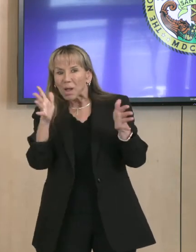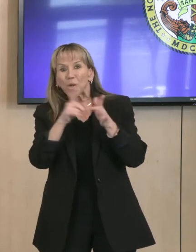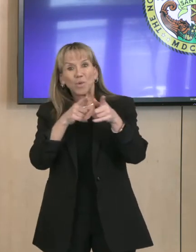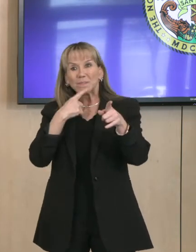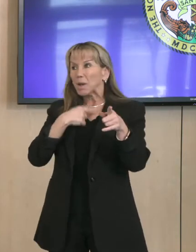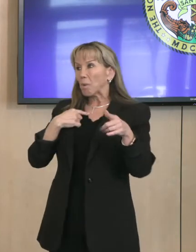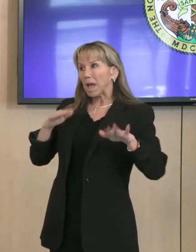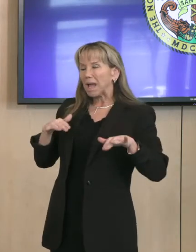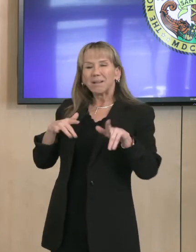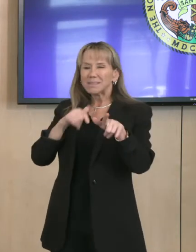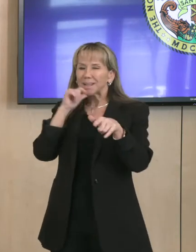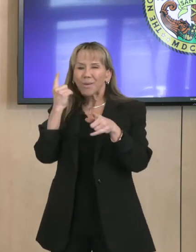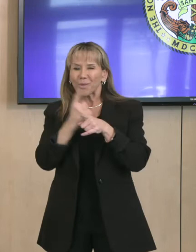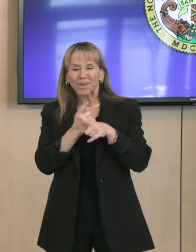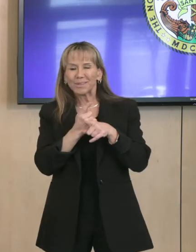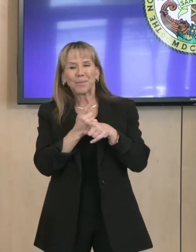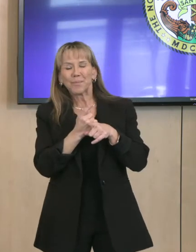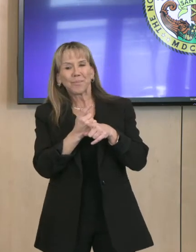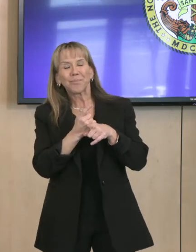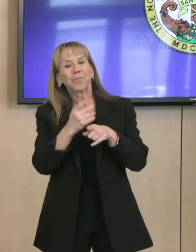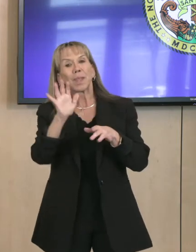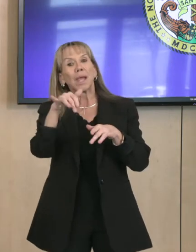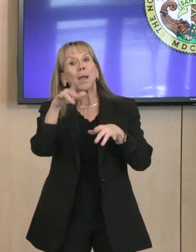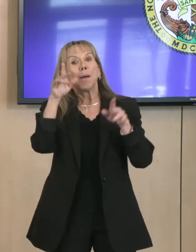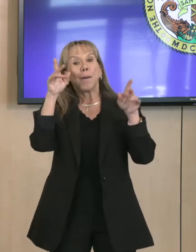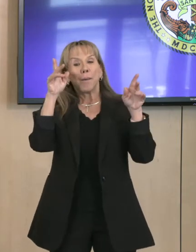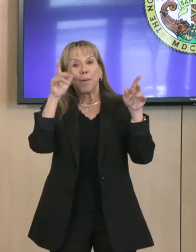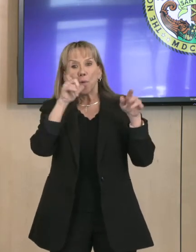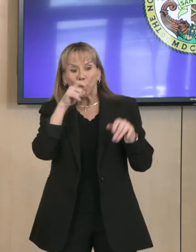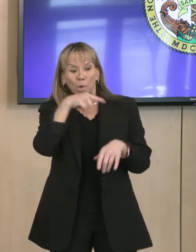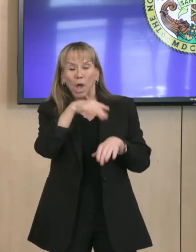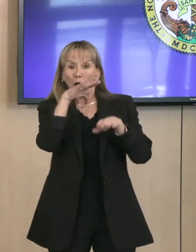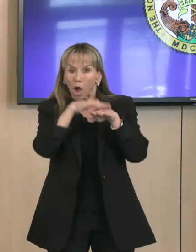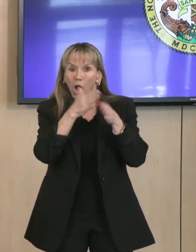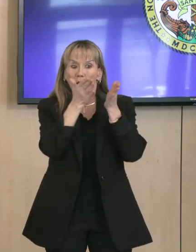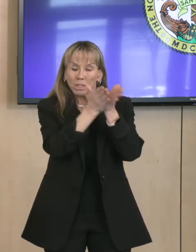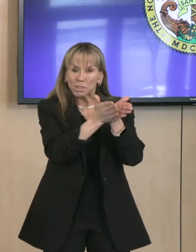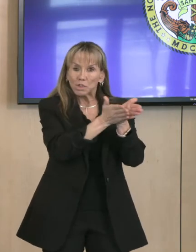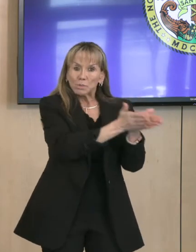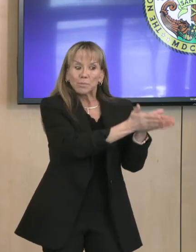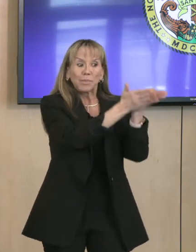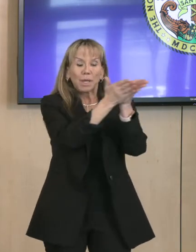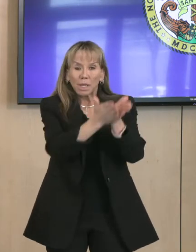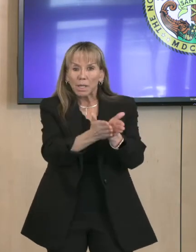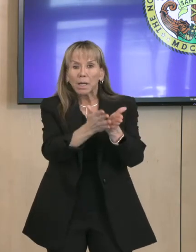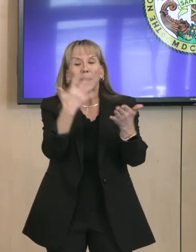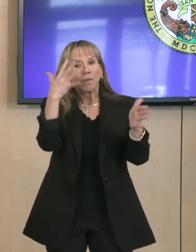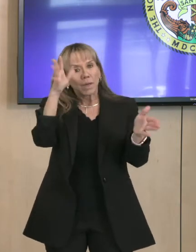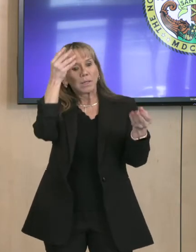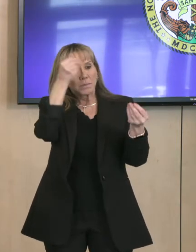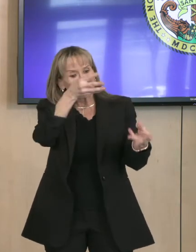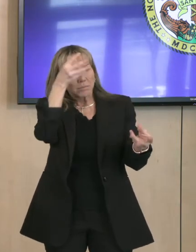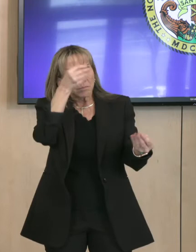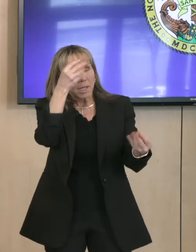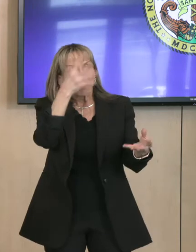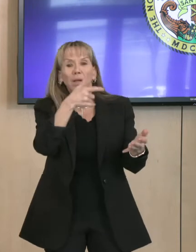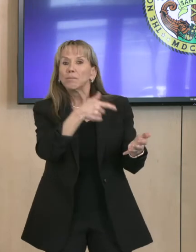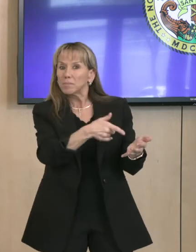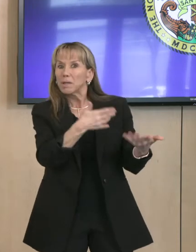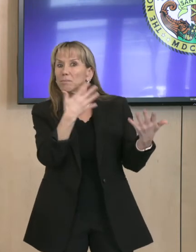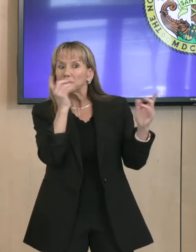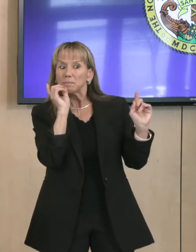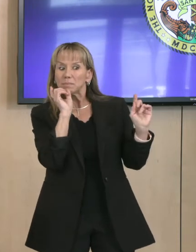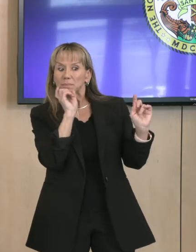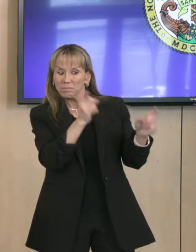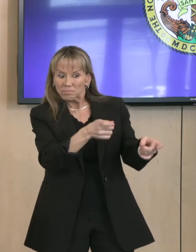accurate. The individuals who are on the ship were given information that directed them that there was